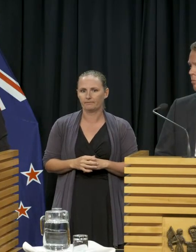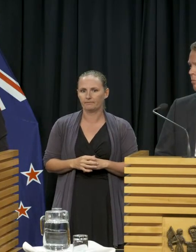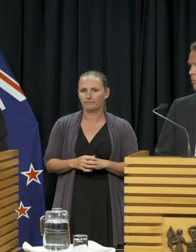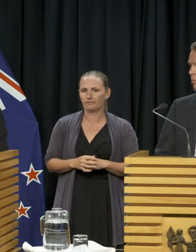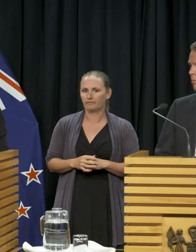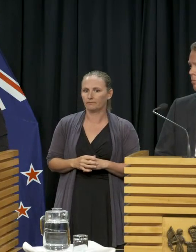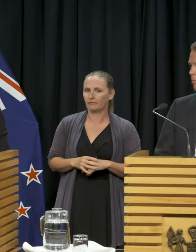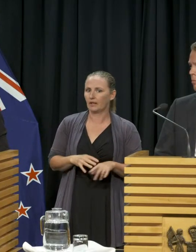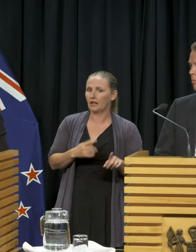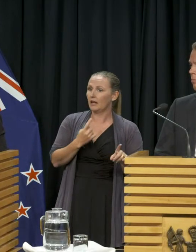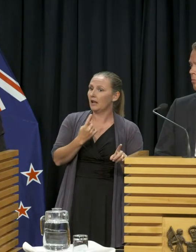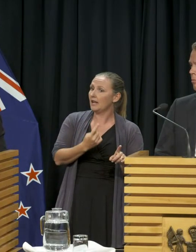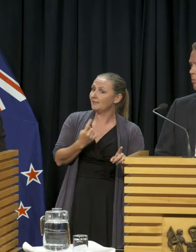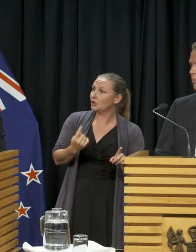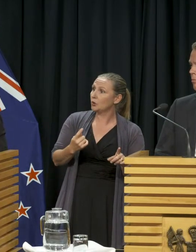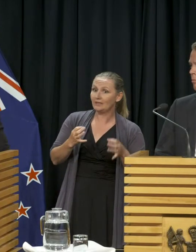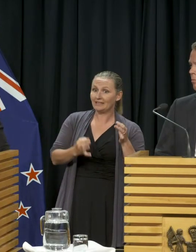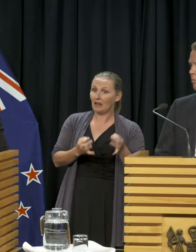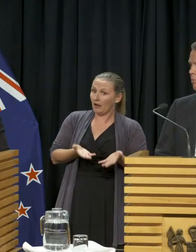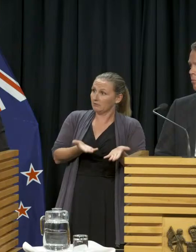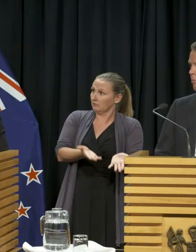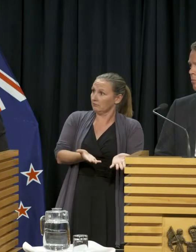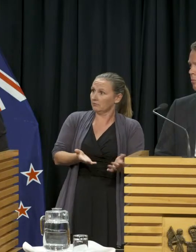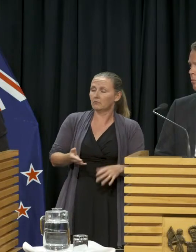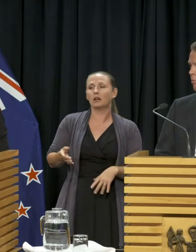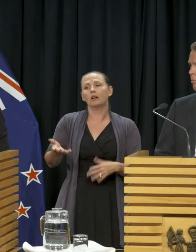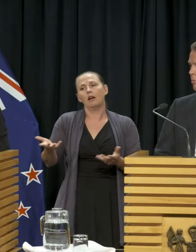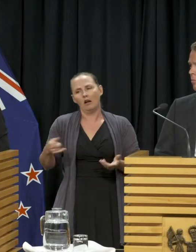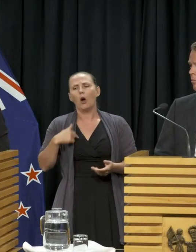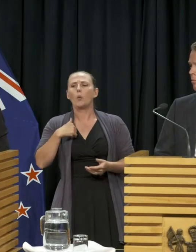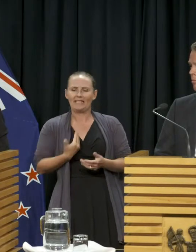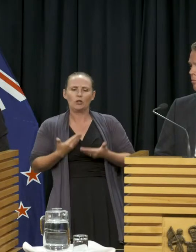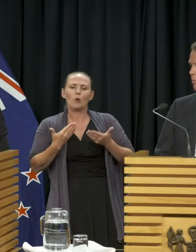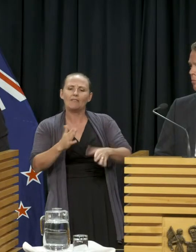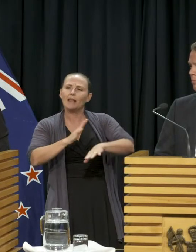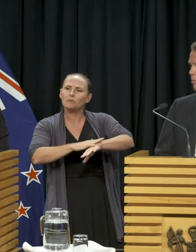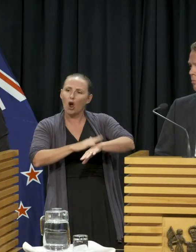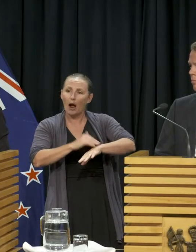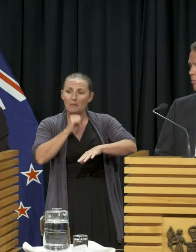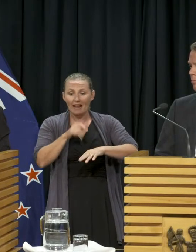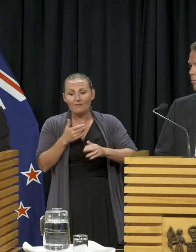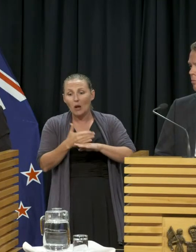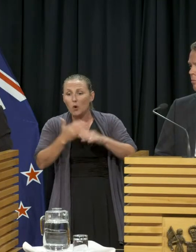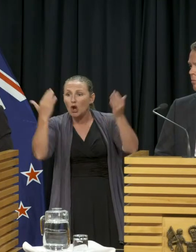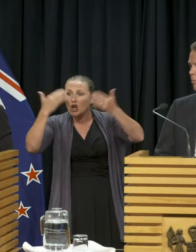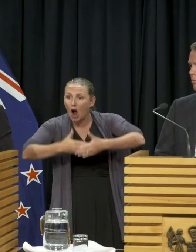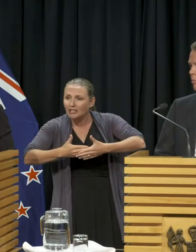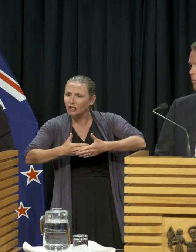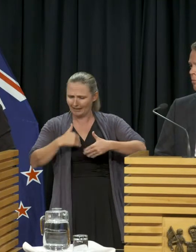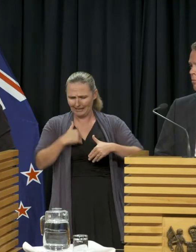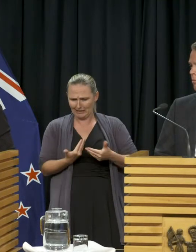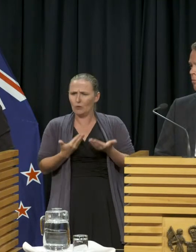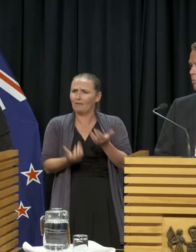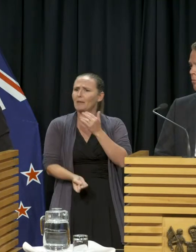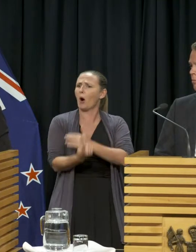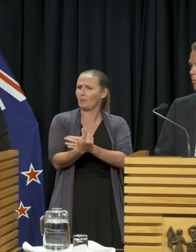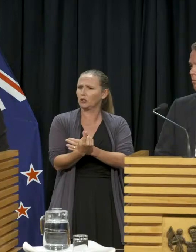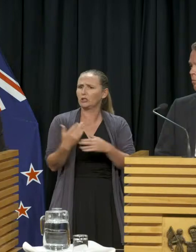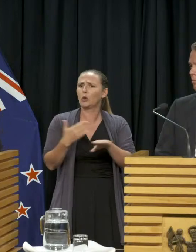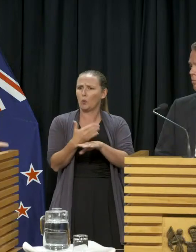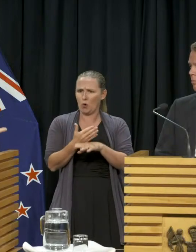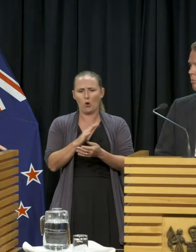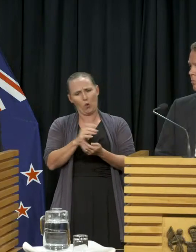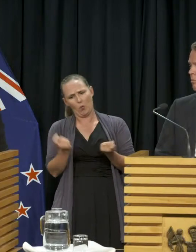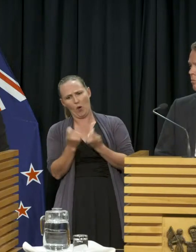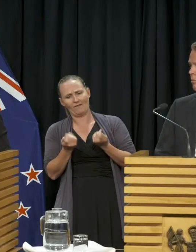they are able to have the time, that our night shift workers are given the opportunity to be vaccinated in a time that's meaningful as well for them. And